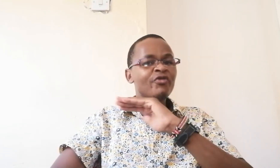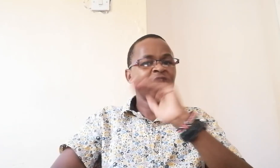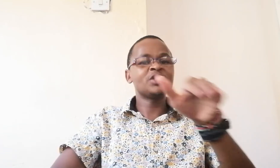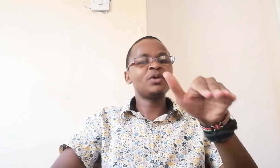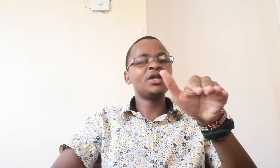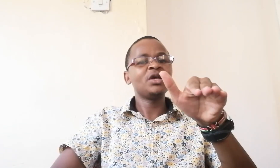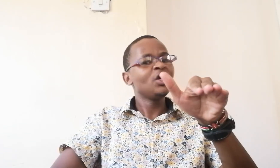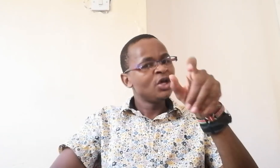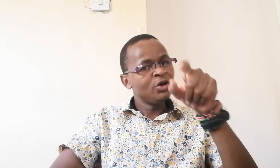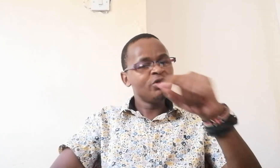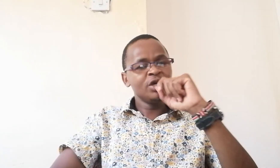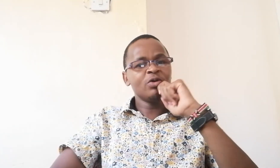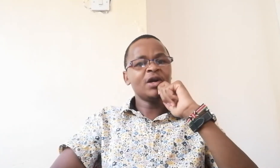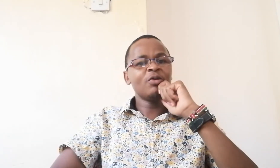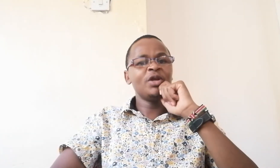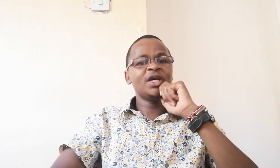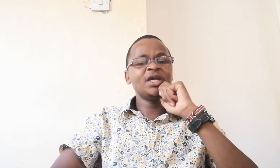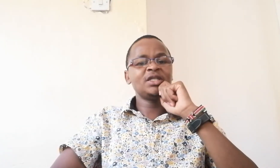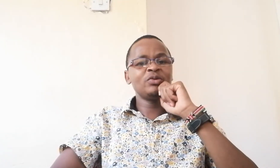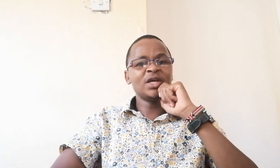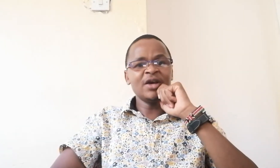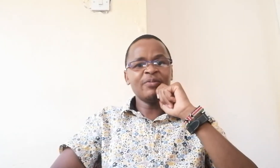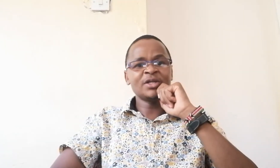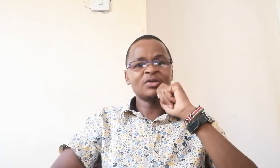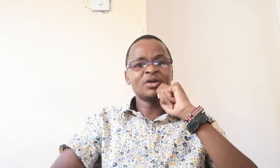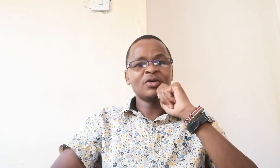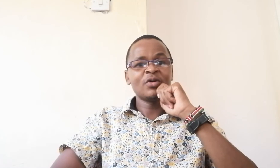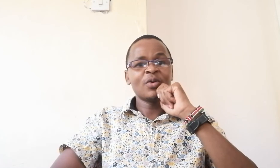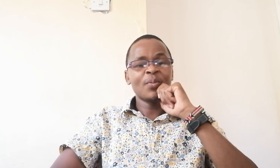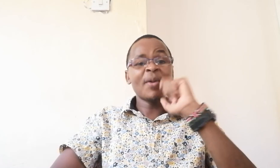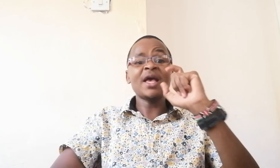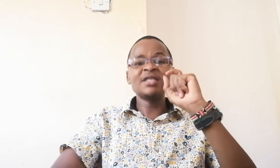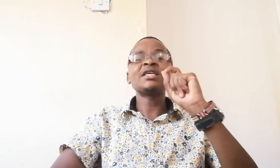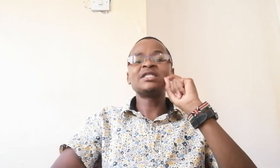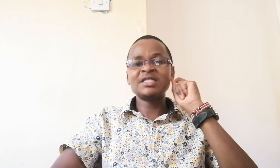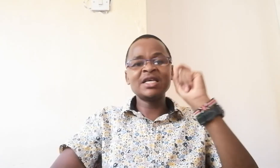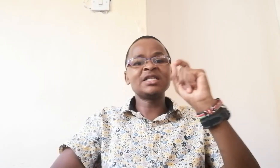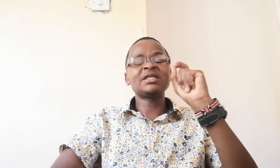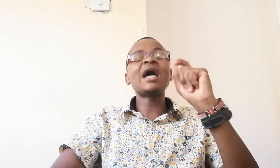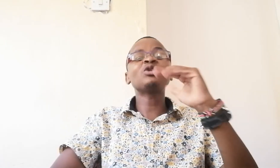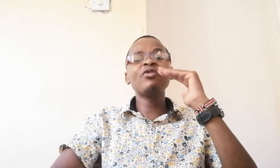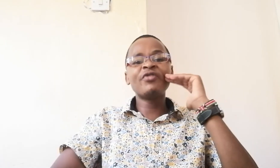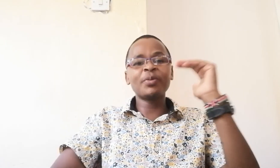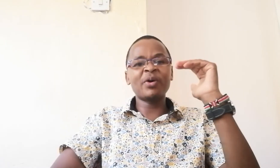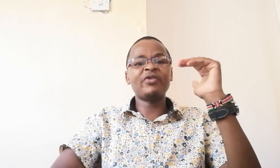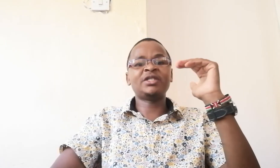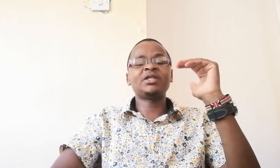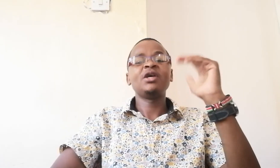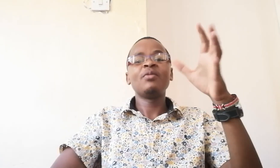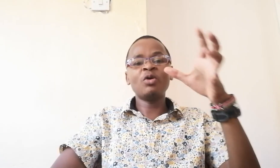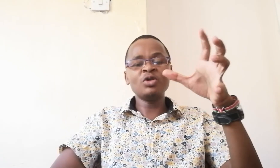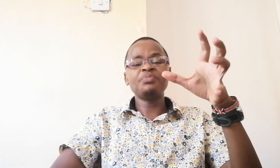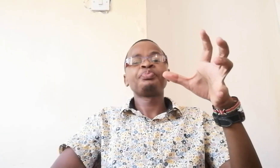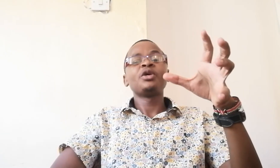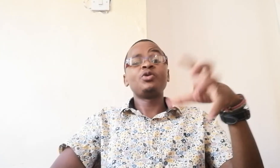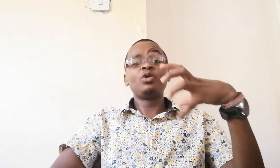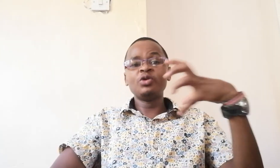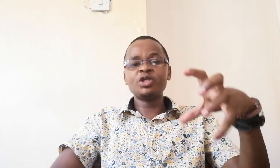figure spelling, do you think you can communicate with the deaf person? My answer is yes, actually very perfectly, because you'll use